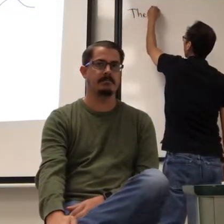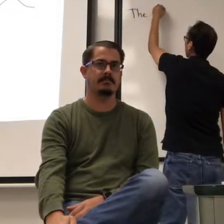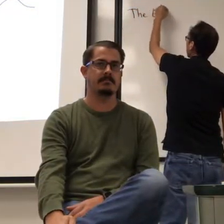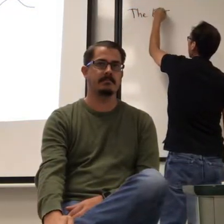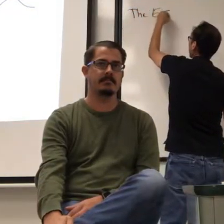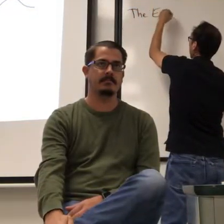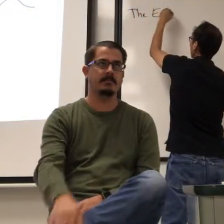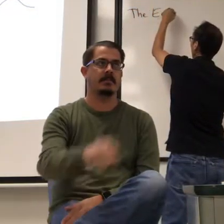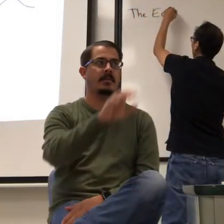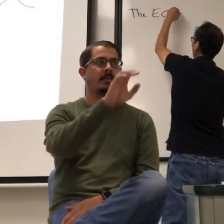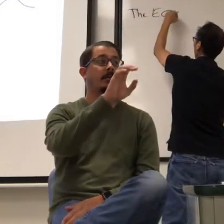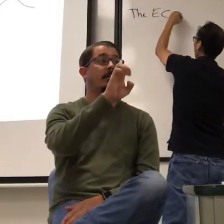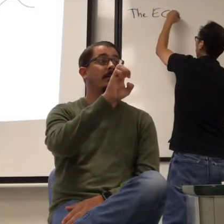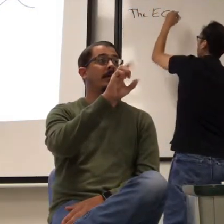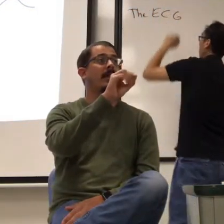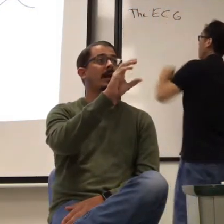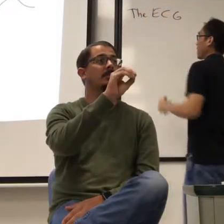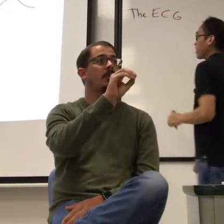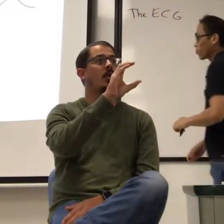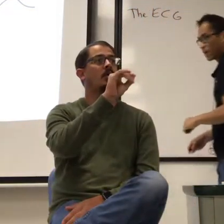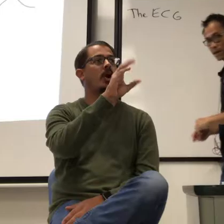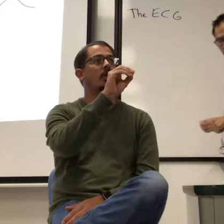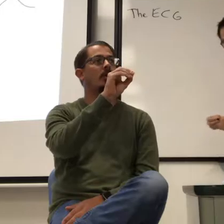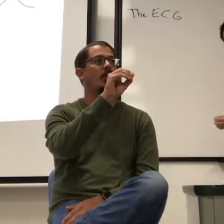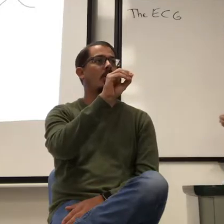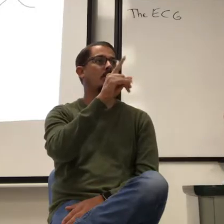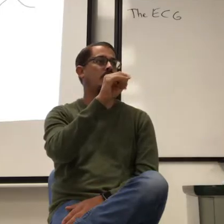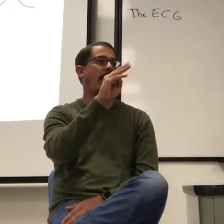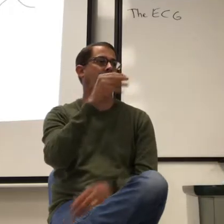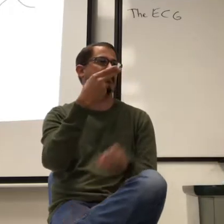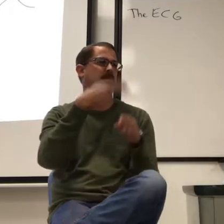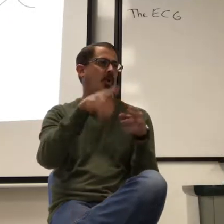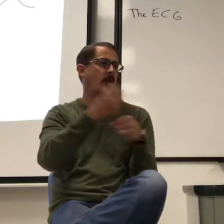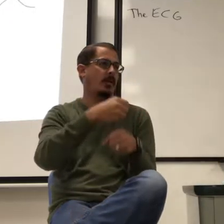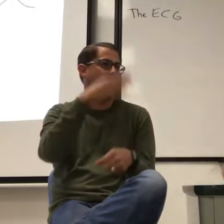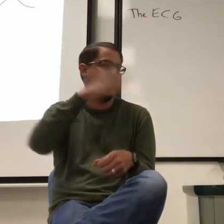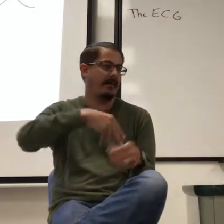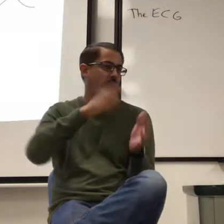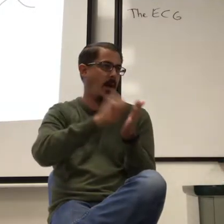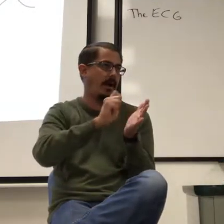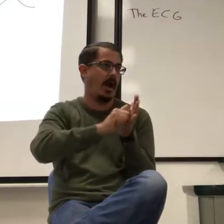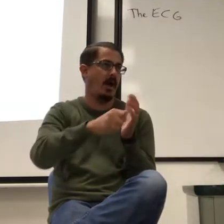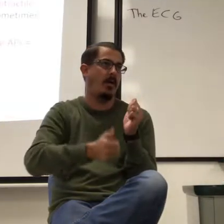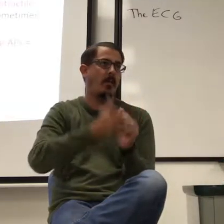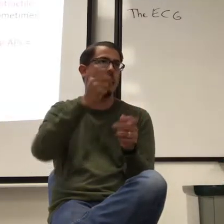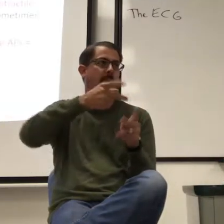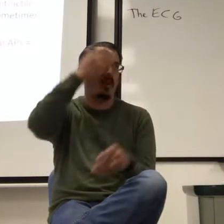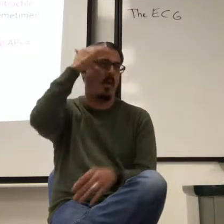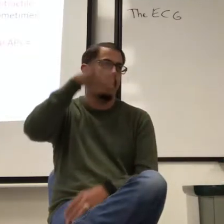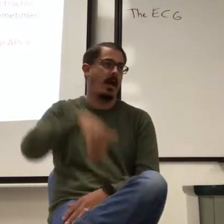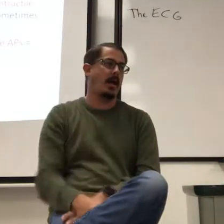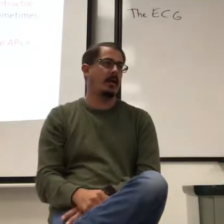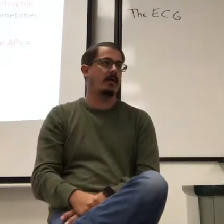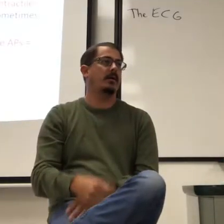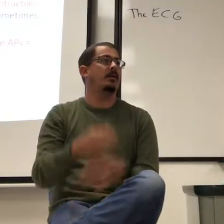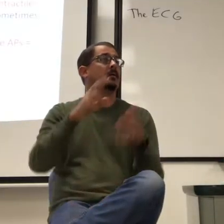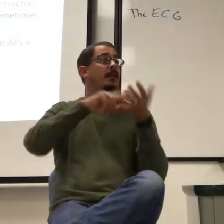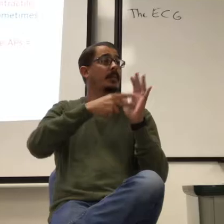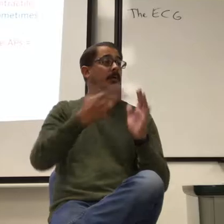The ECG is electrocardiogram for short, but I never write it out. Most people already know that, actually. But what it